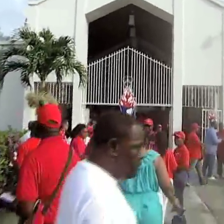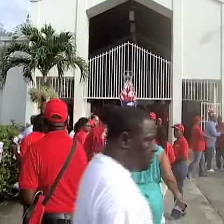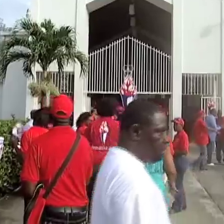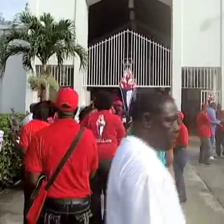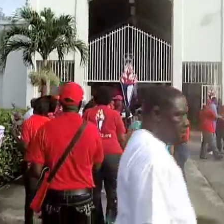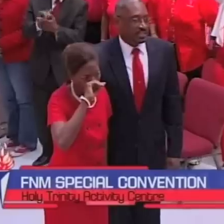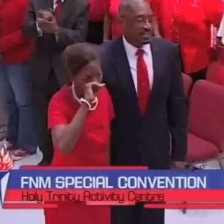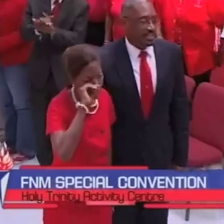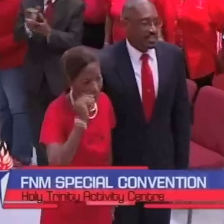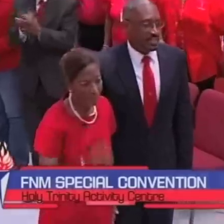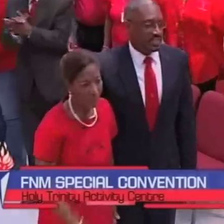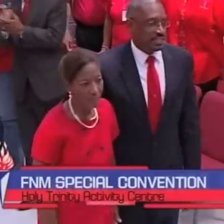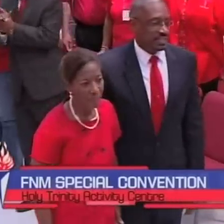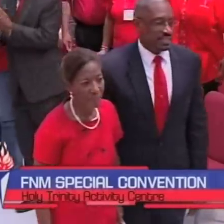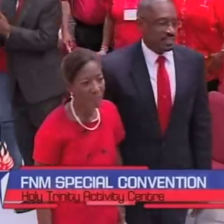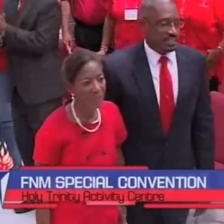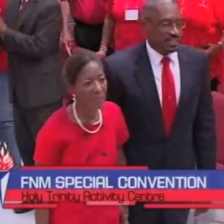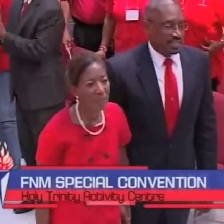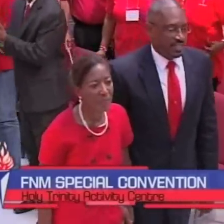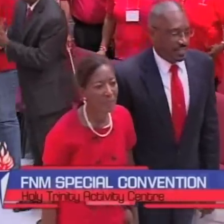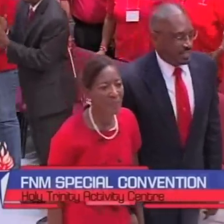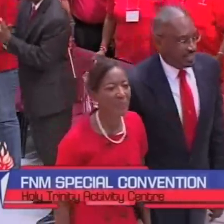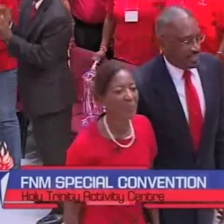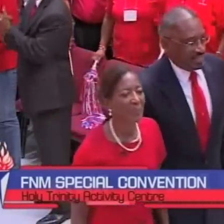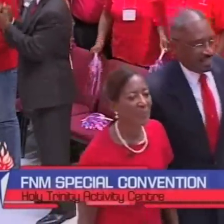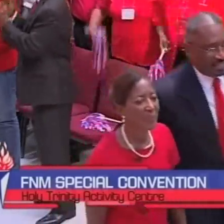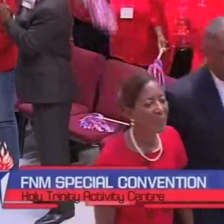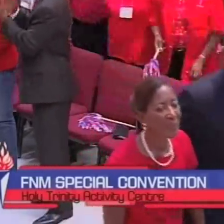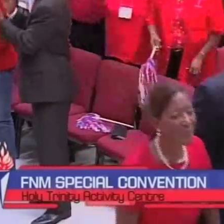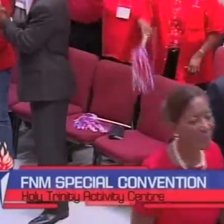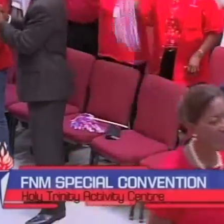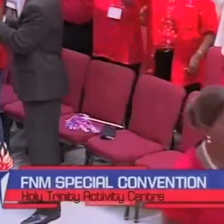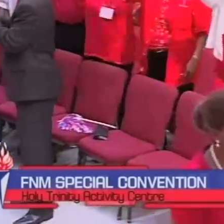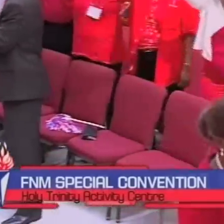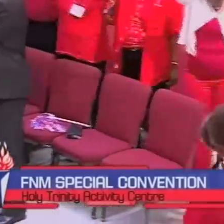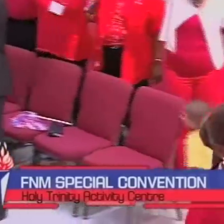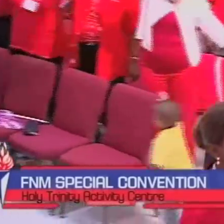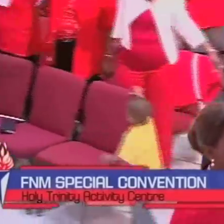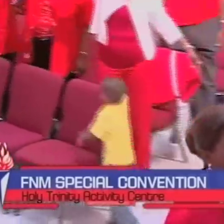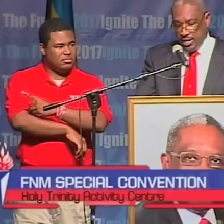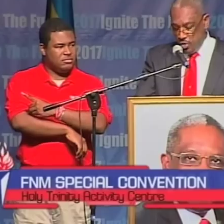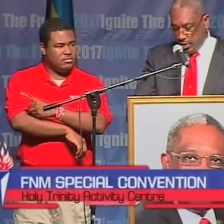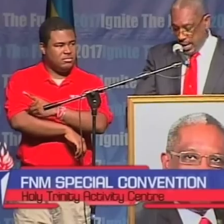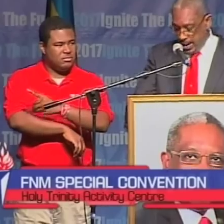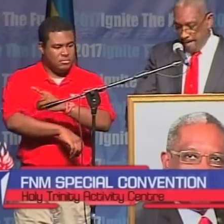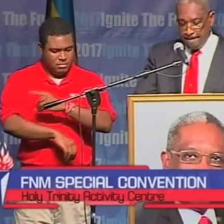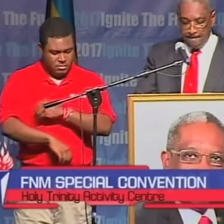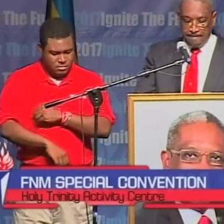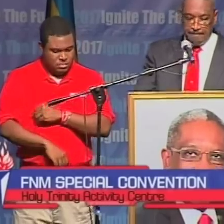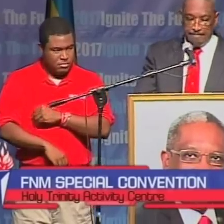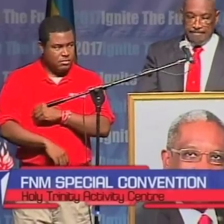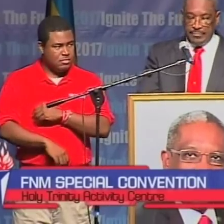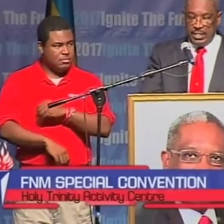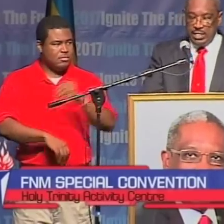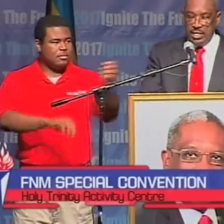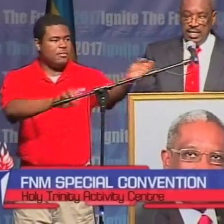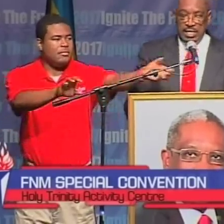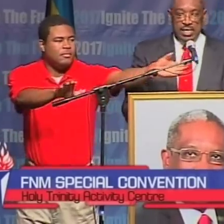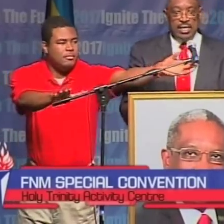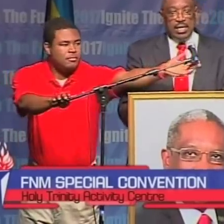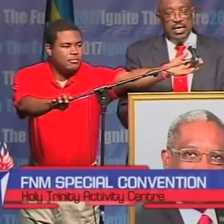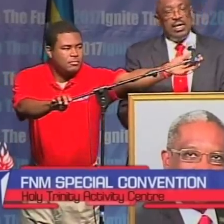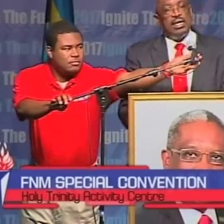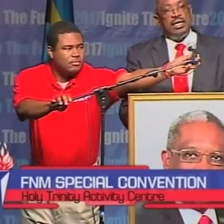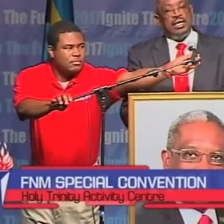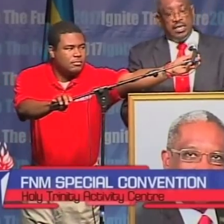Stapleton Gardens, Dr. Minnis indicated that the party is still analyzing why it lost, but has also focused on what's next